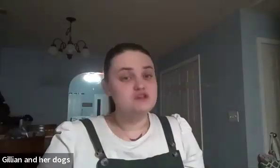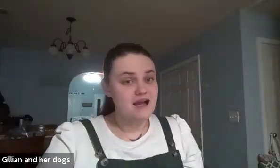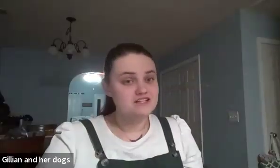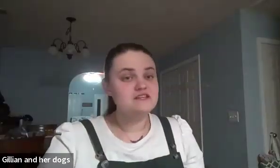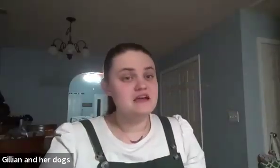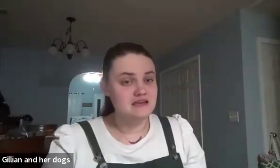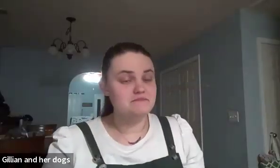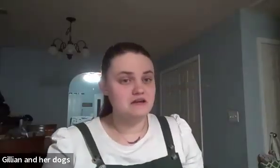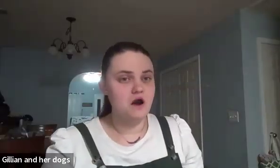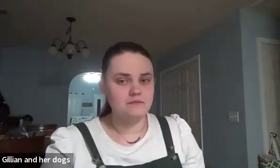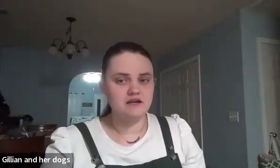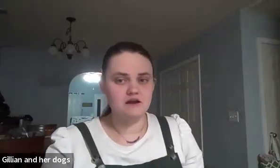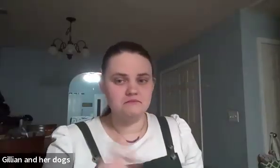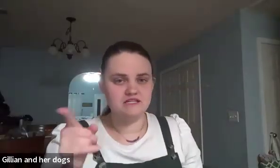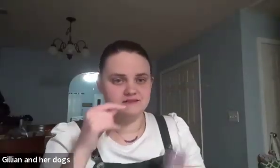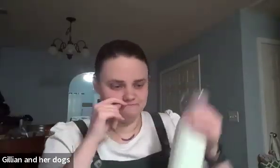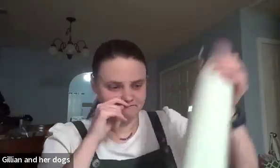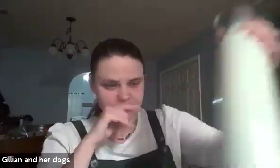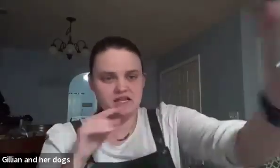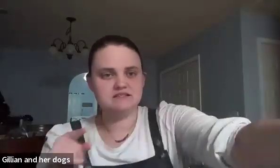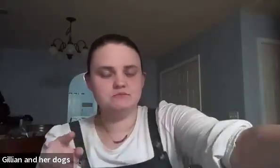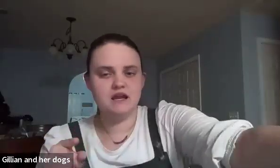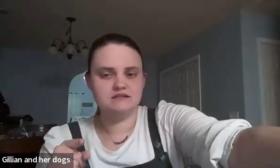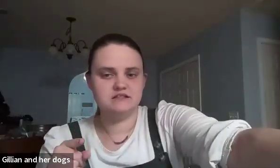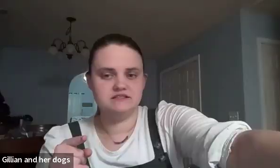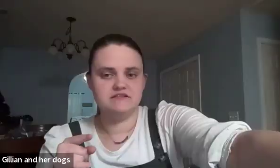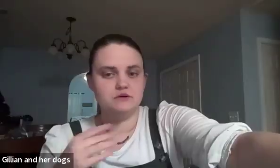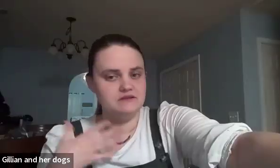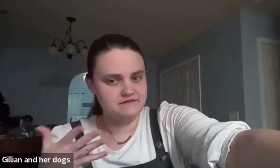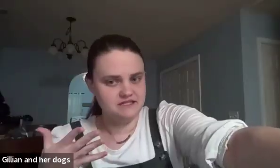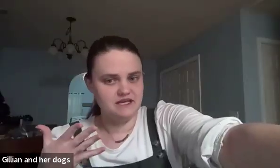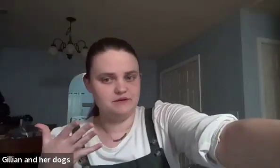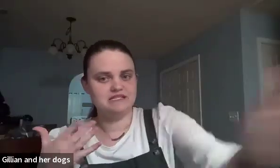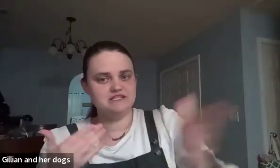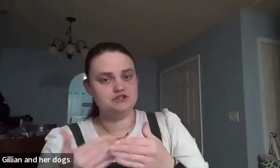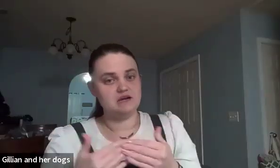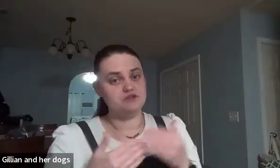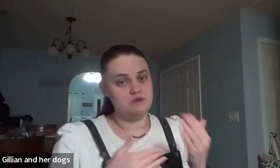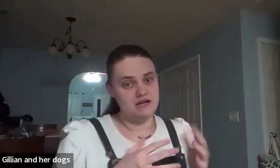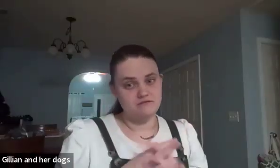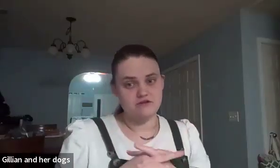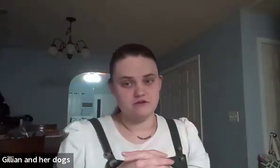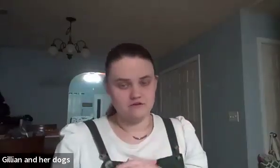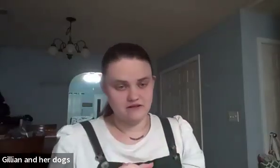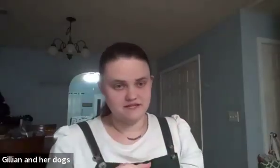So actually that can be a comment. Is someone asked, they said they were a lefty and it was easier to sign with their right hand rather than their left